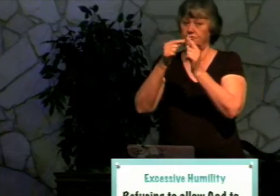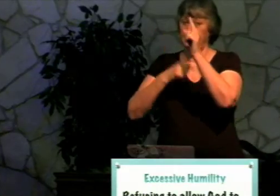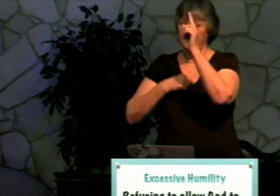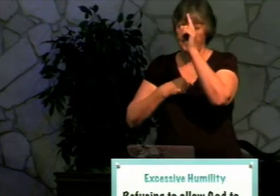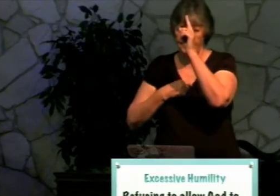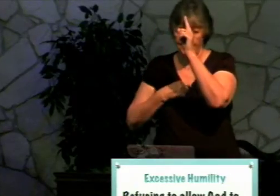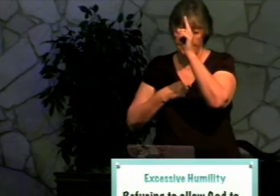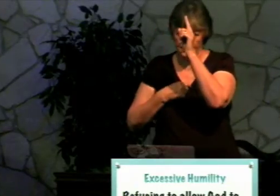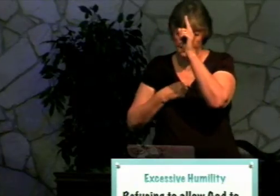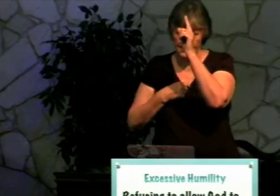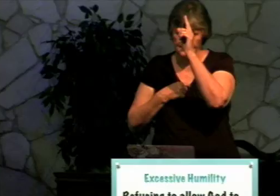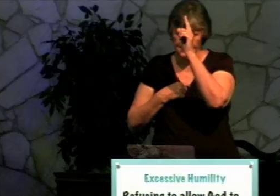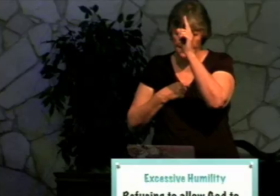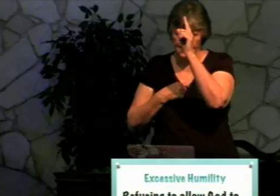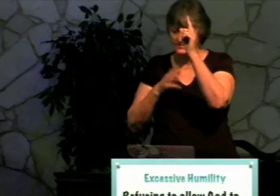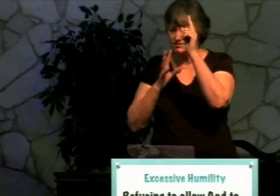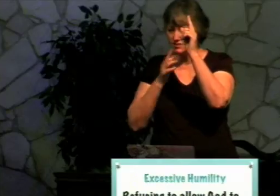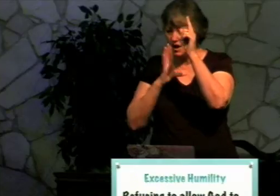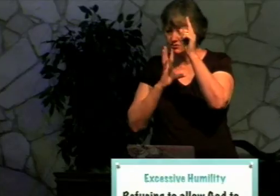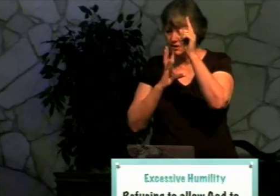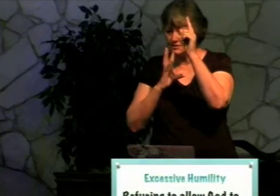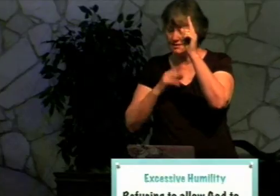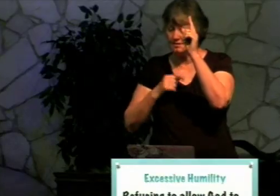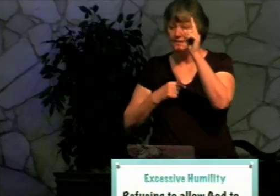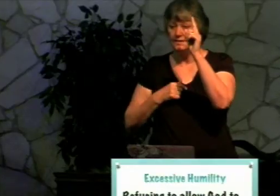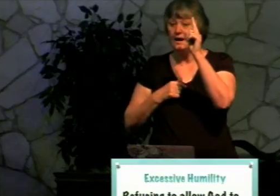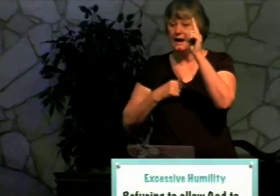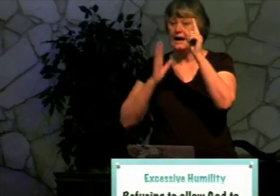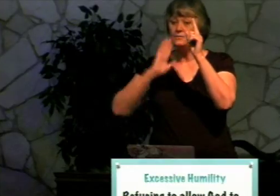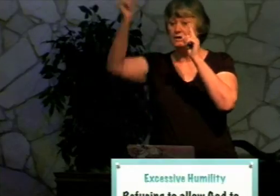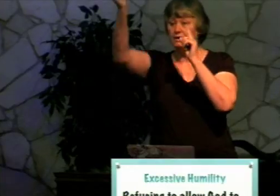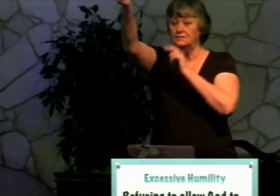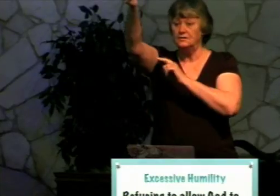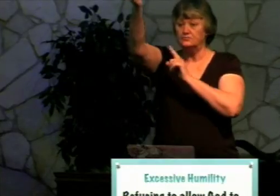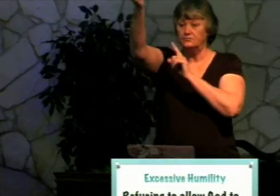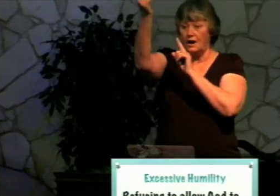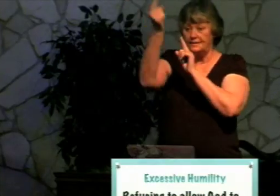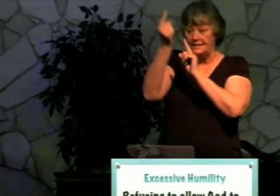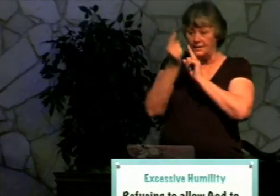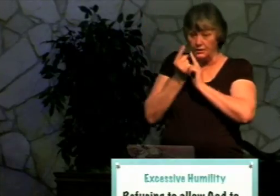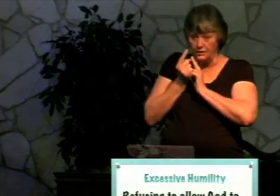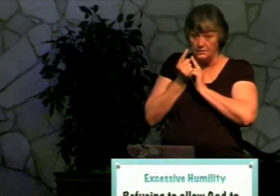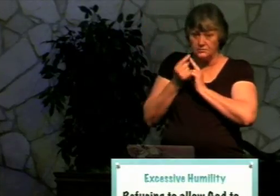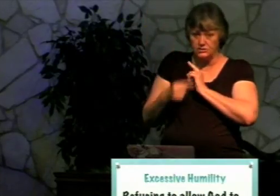me, talking about God. This is God talking. I will draw near to